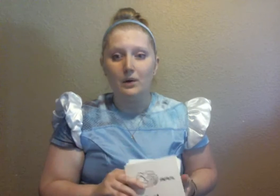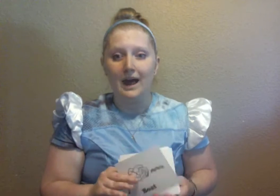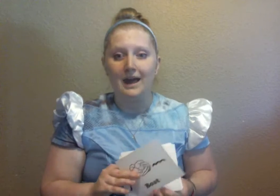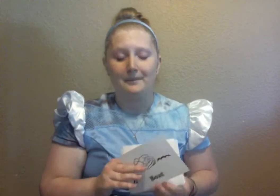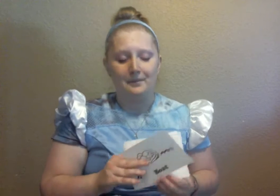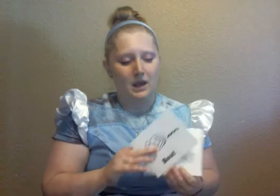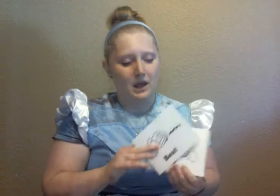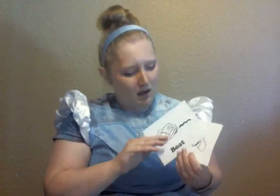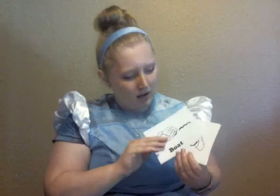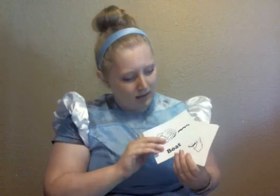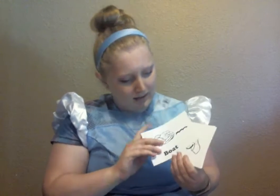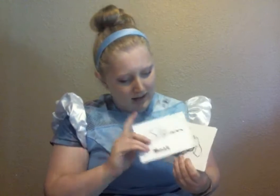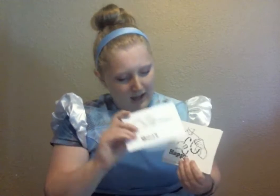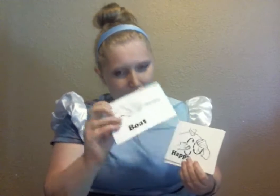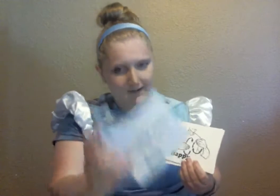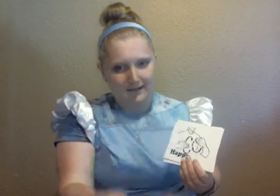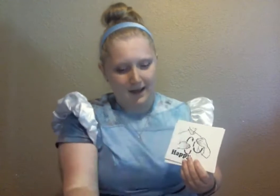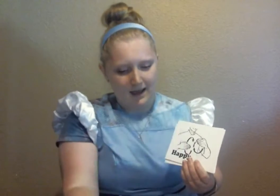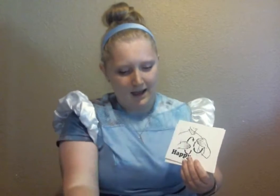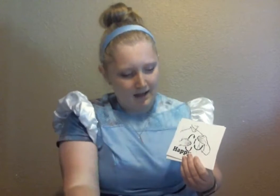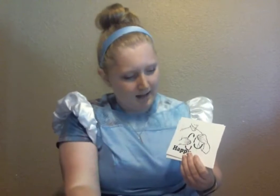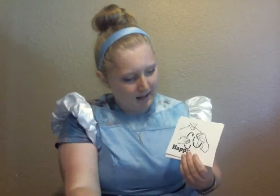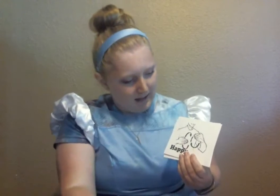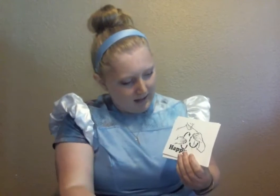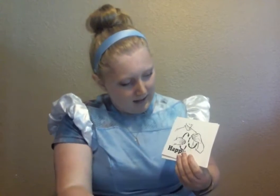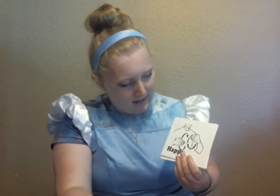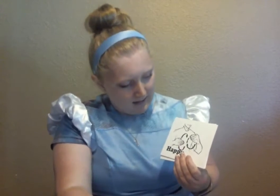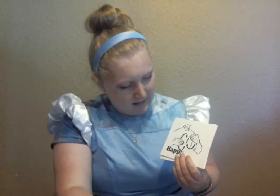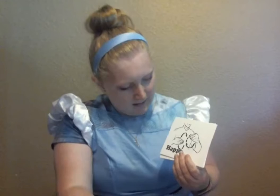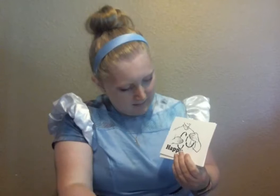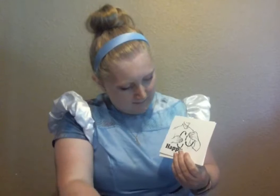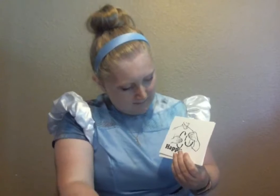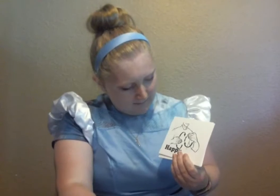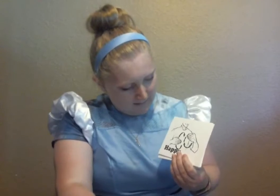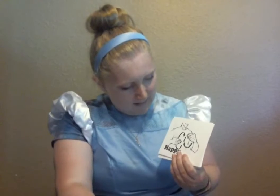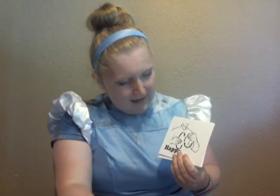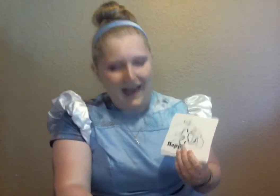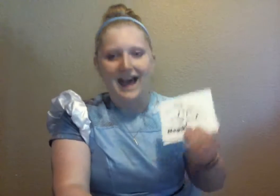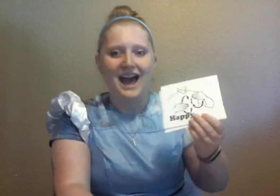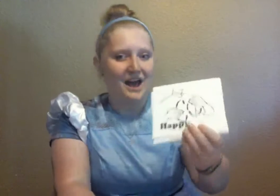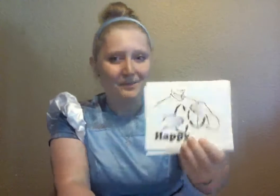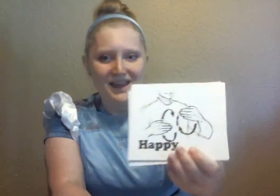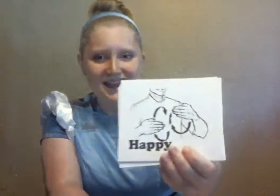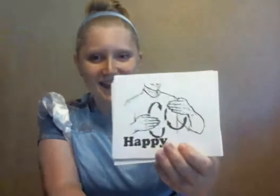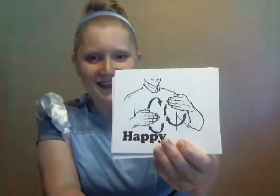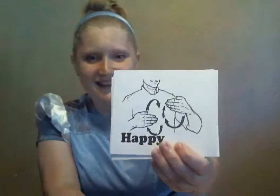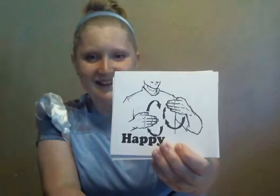Okay, our next sign is happy,